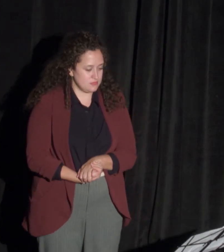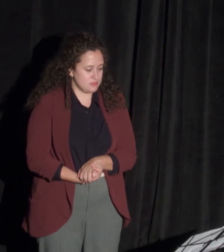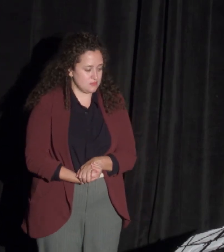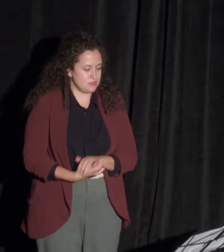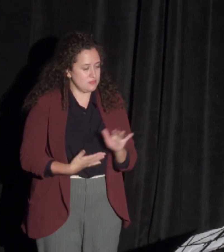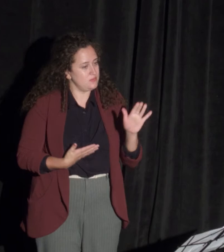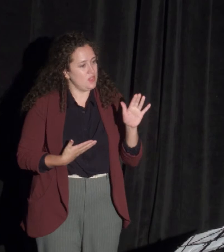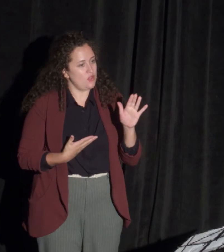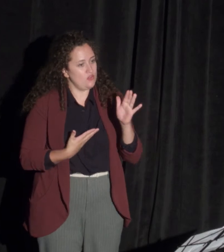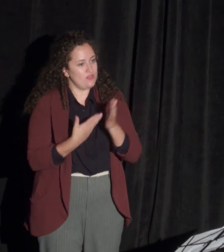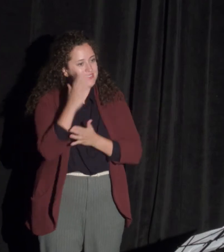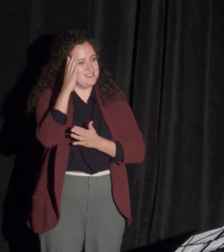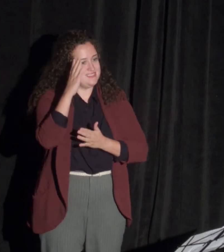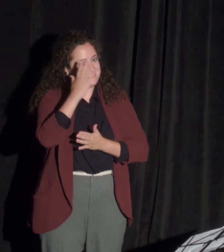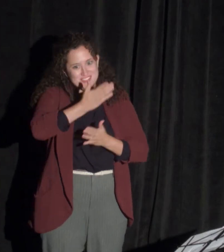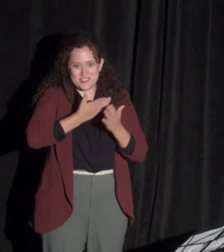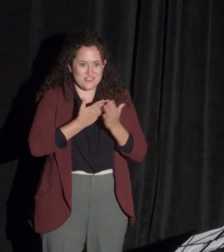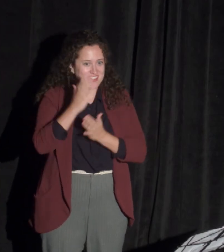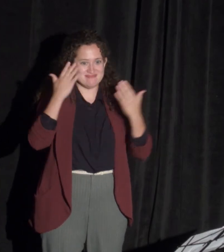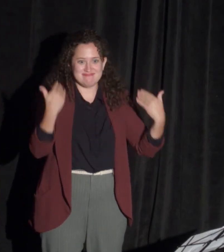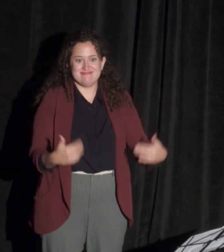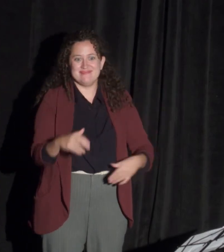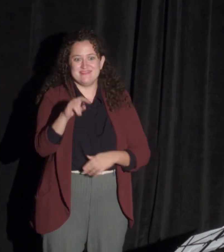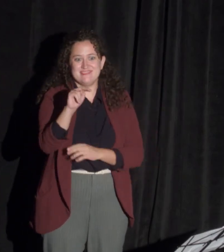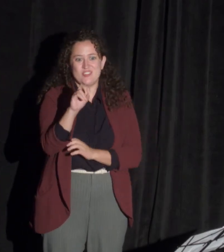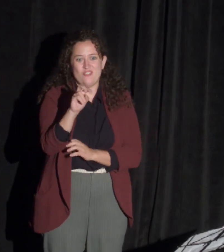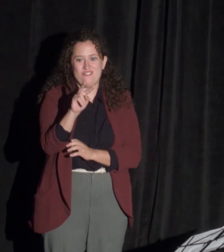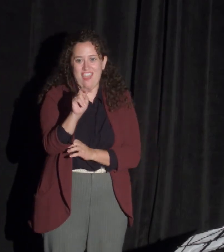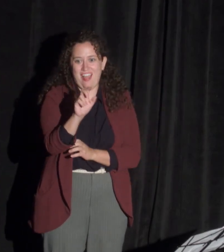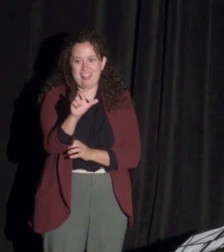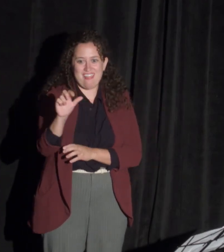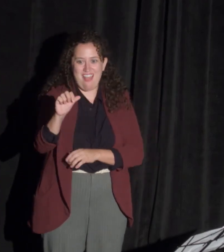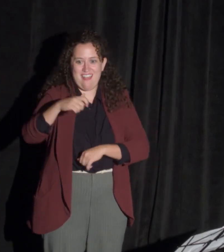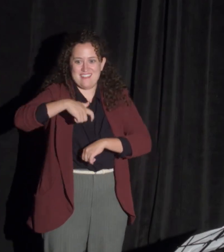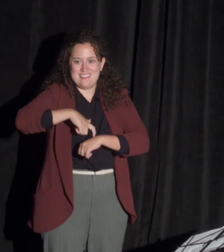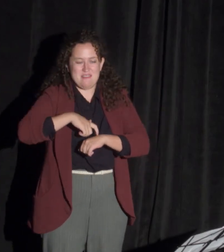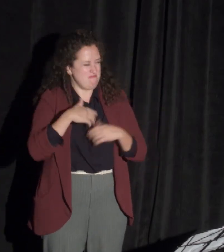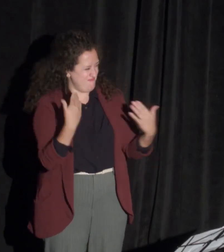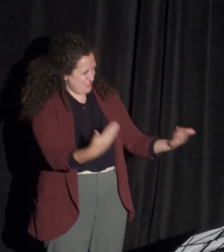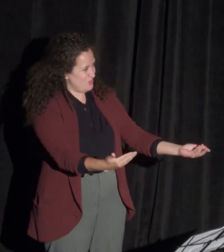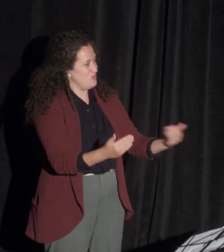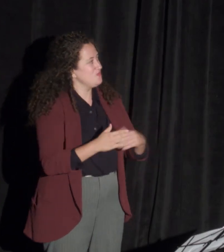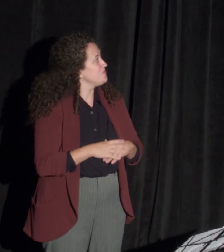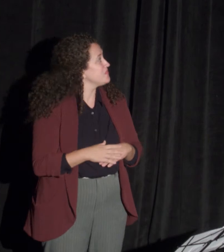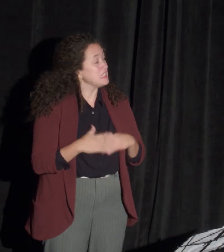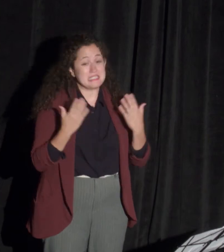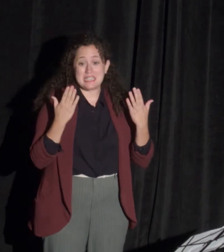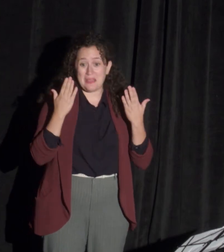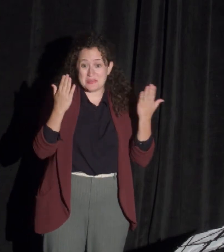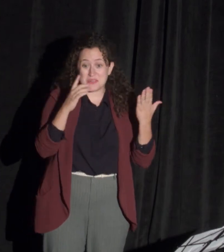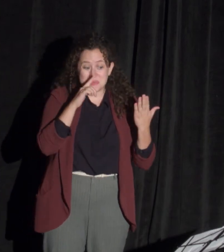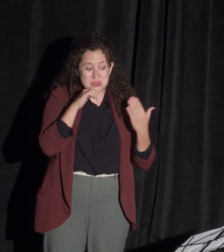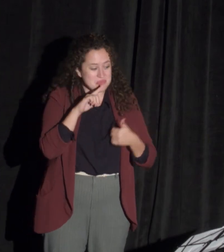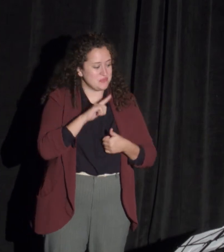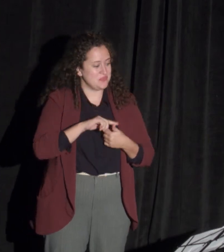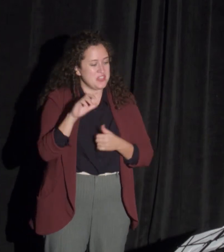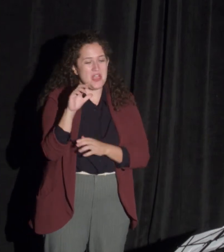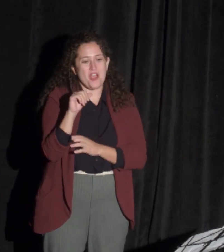All right, it's novella time. Yep, let's do it. The nominees are Across the Green Grass Fields by